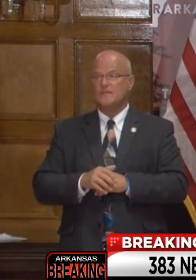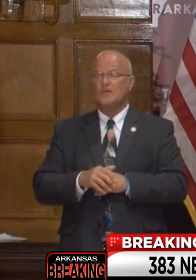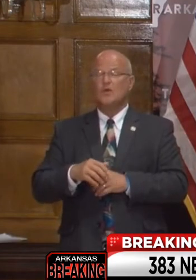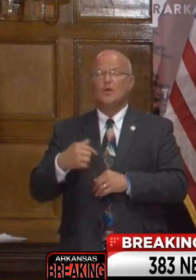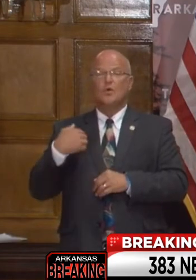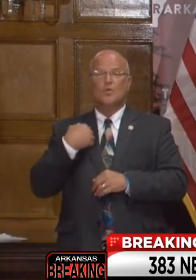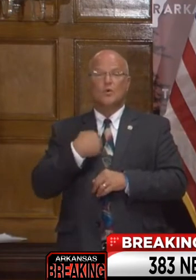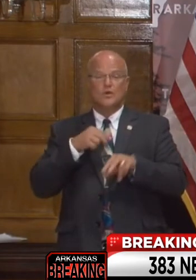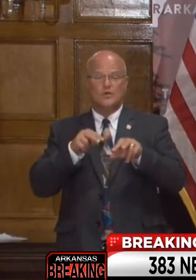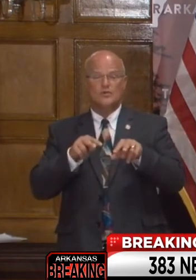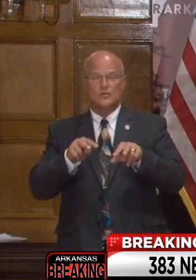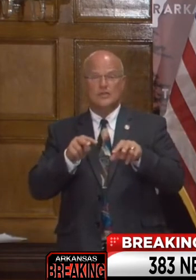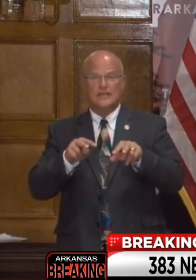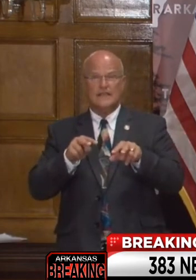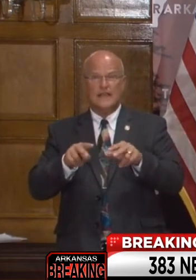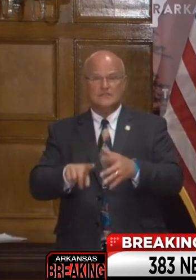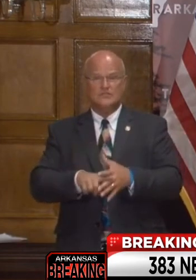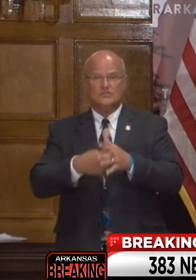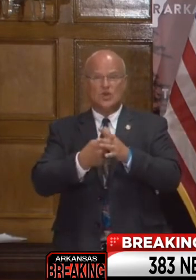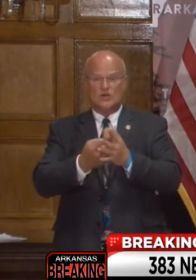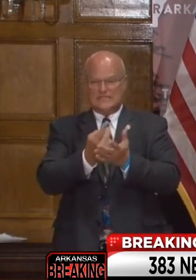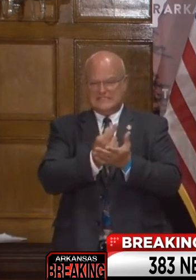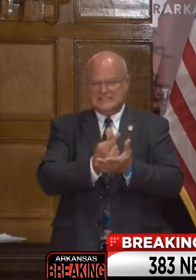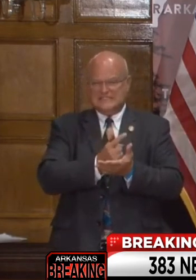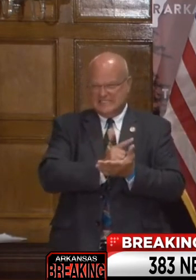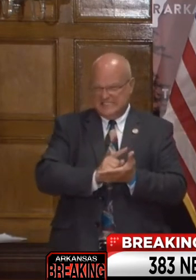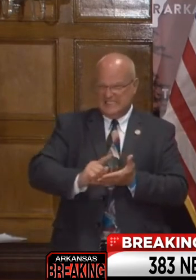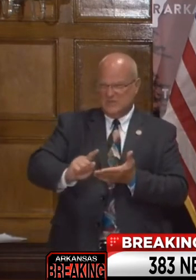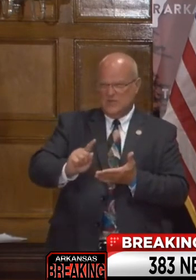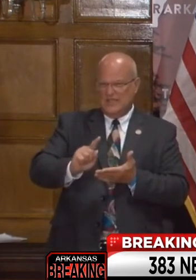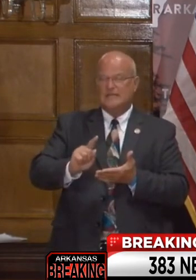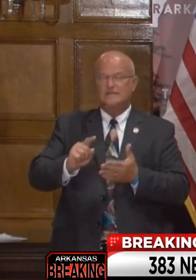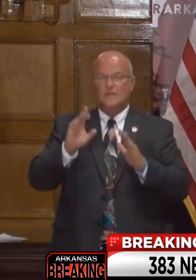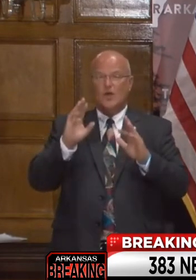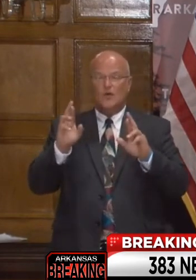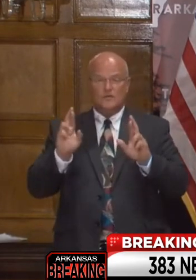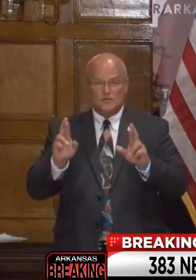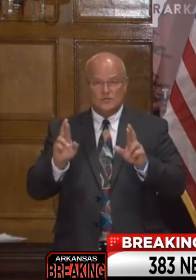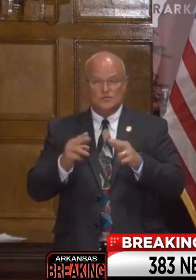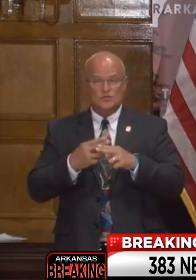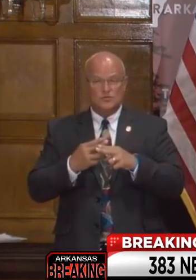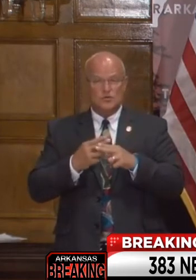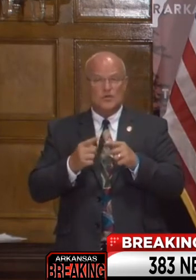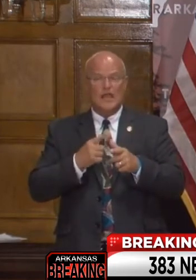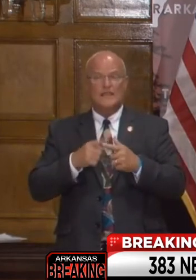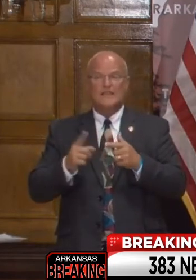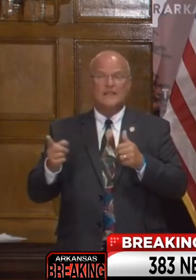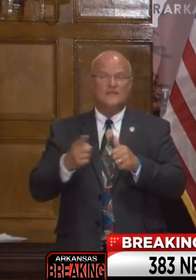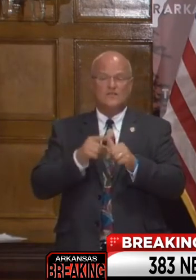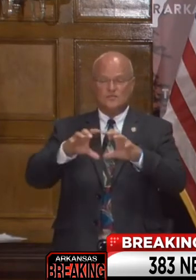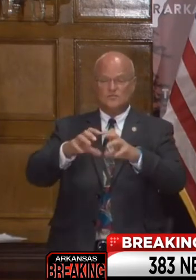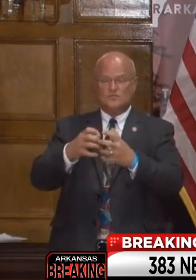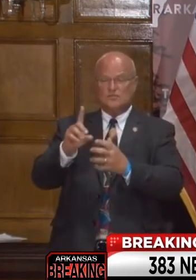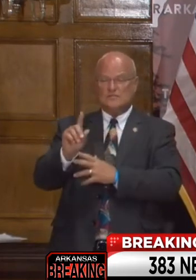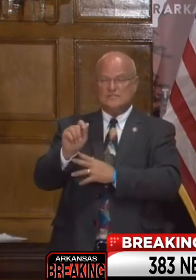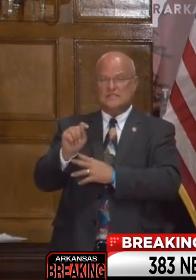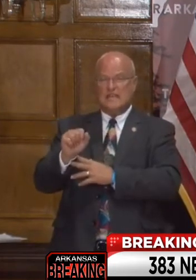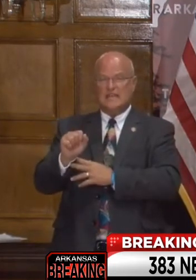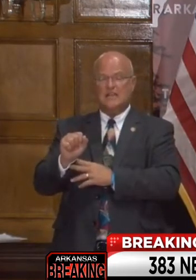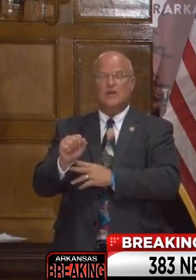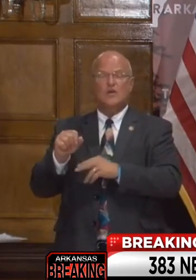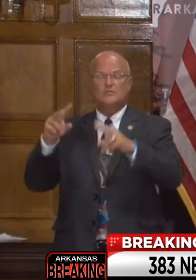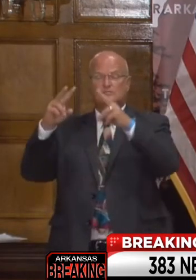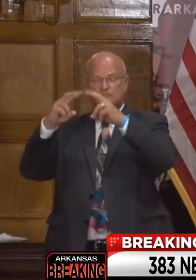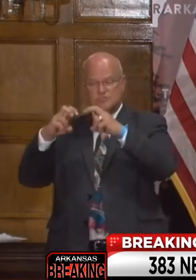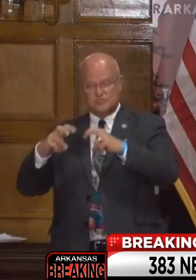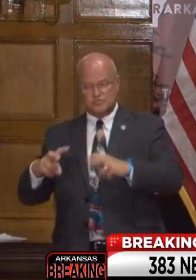We are looking at rolling that out later this week, hopefully soon, and then that first set of data will look at data